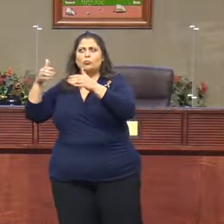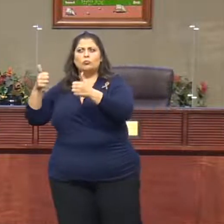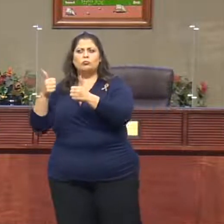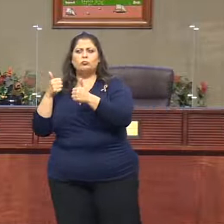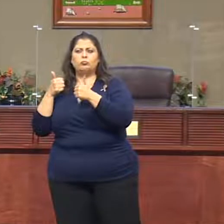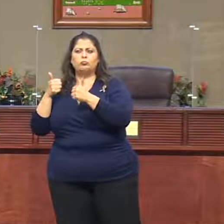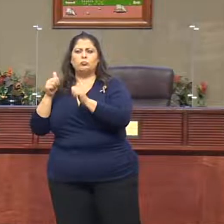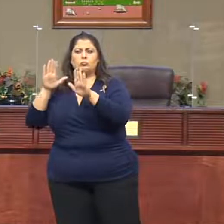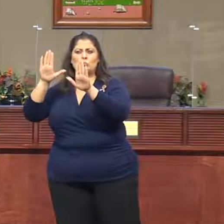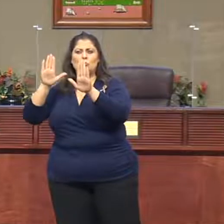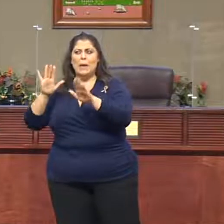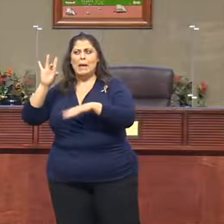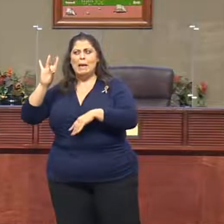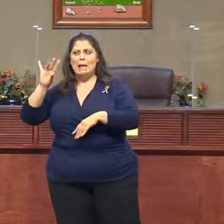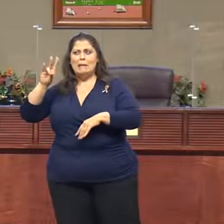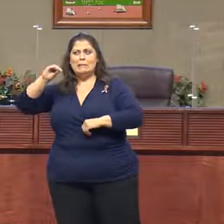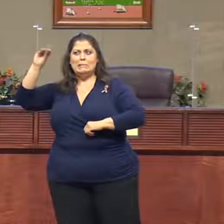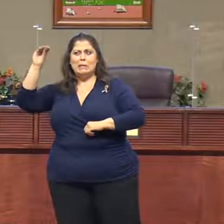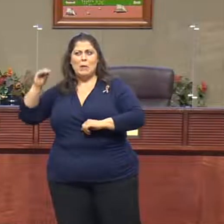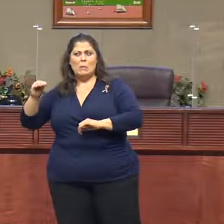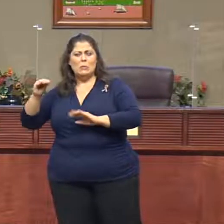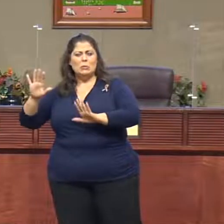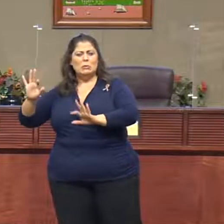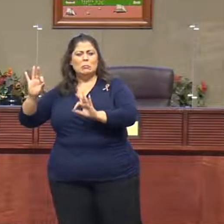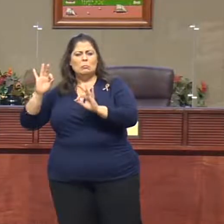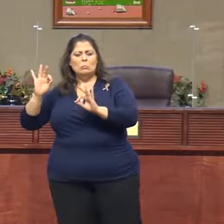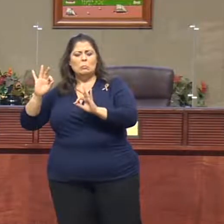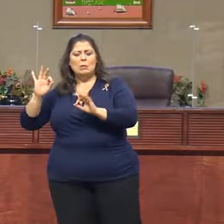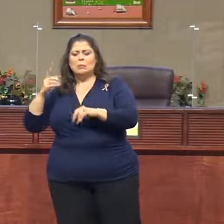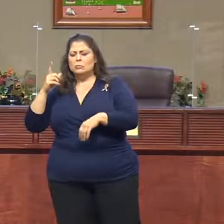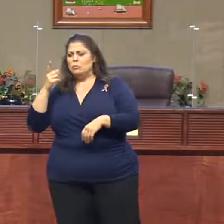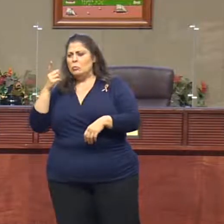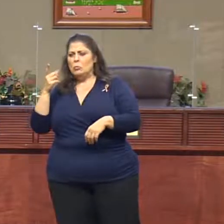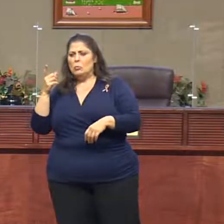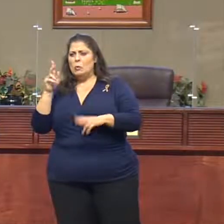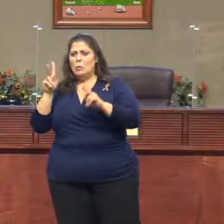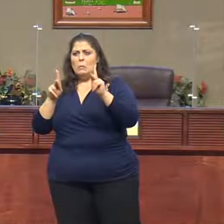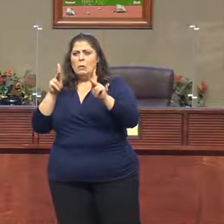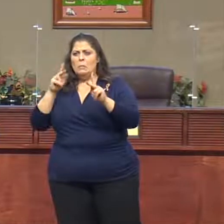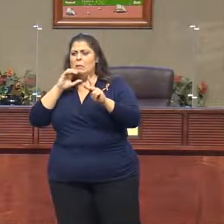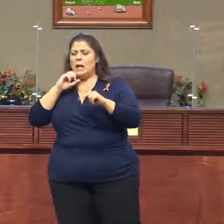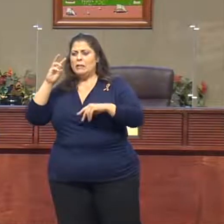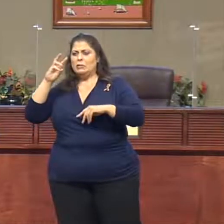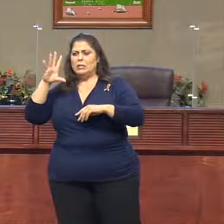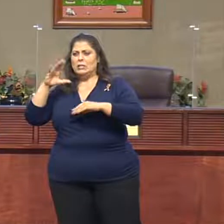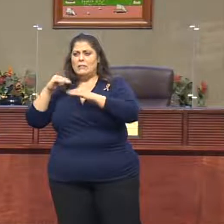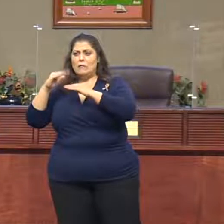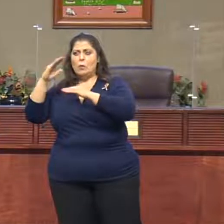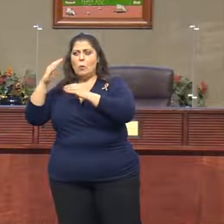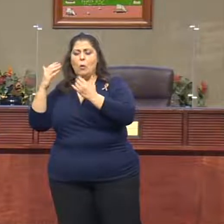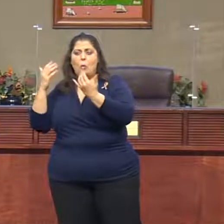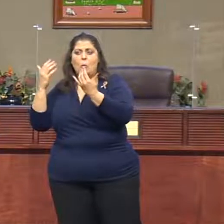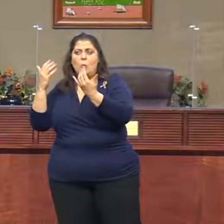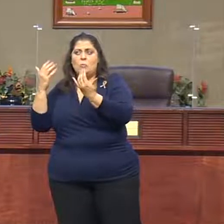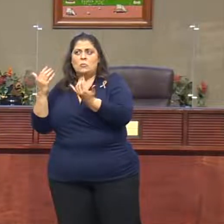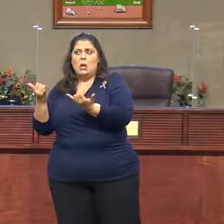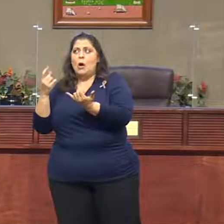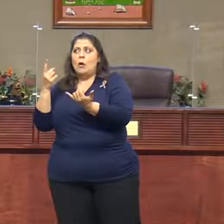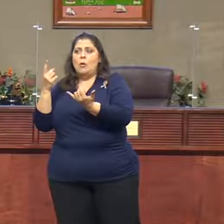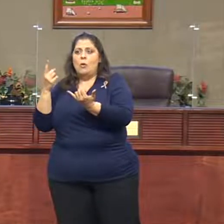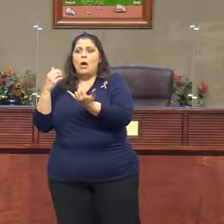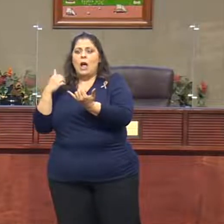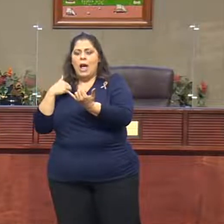It's 87% vaccinated. So the people 65 years and older have acquired